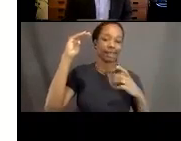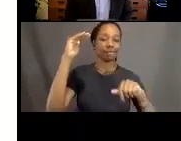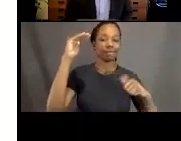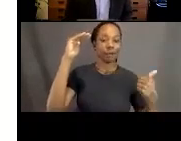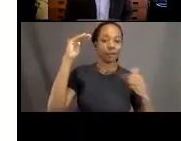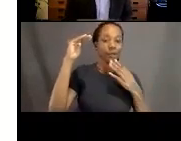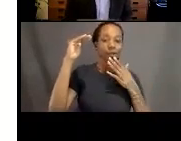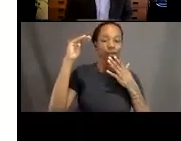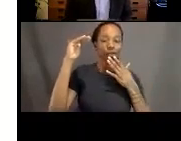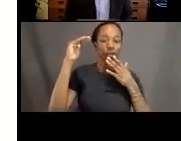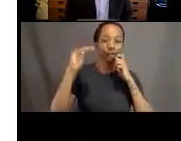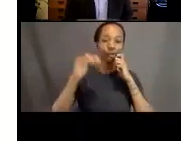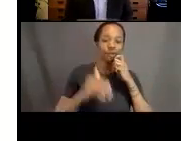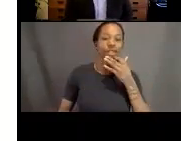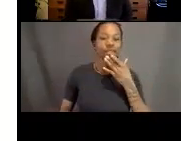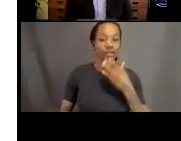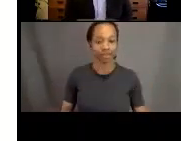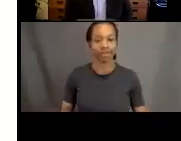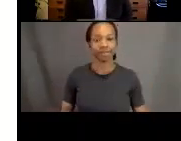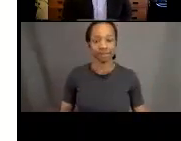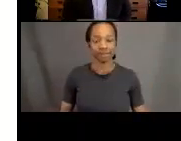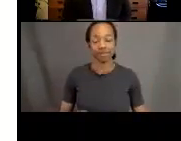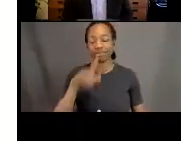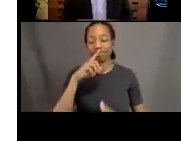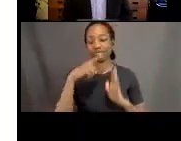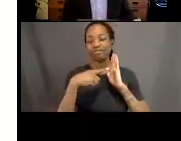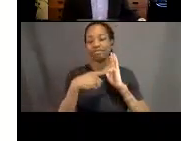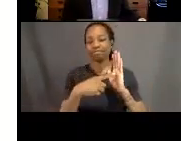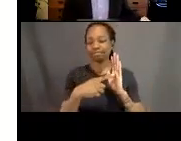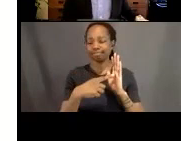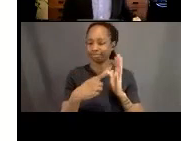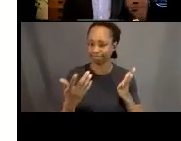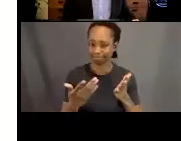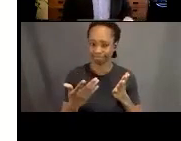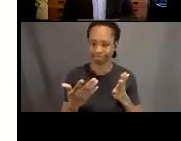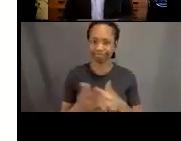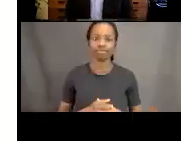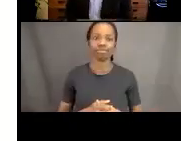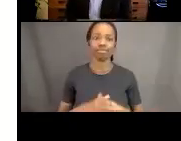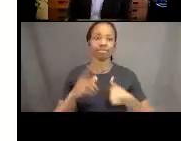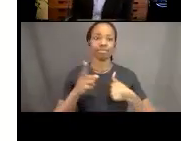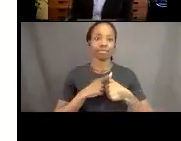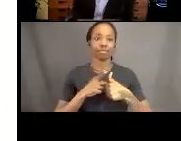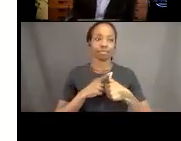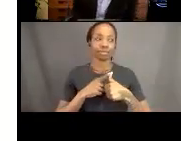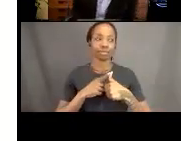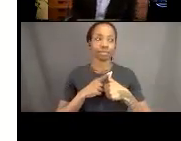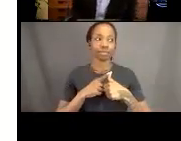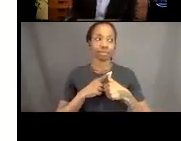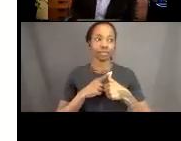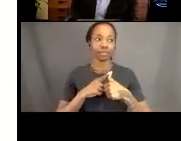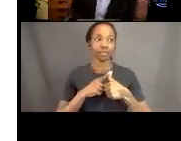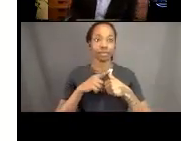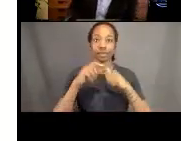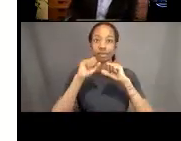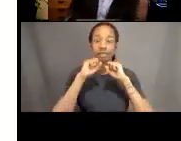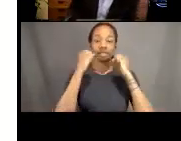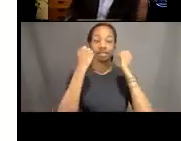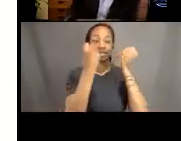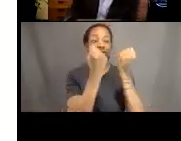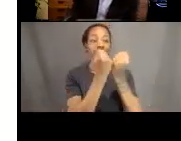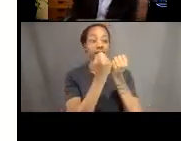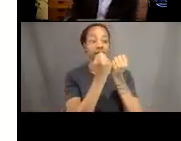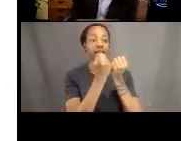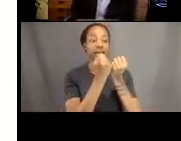this is a statement of many, many things. One is when society places people